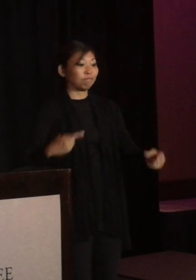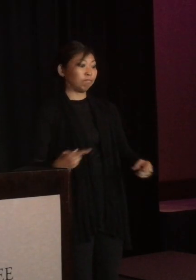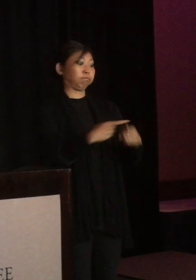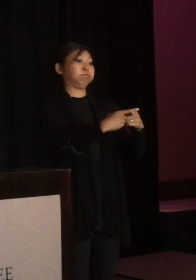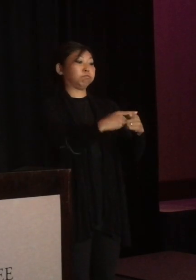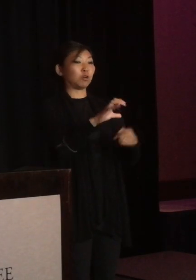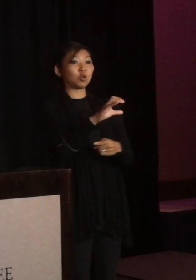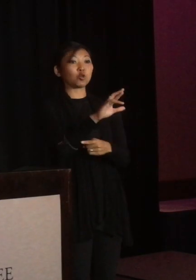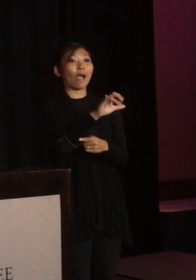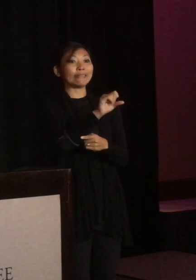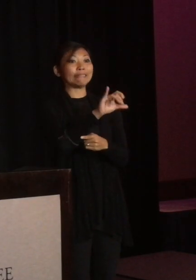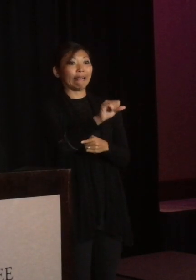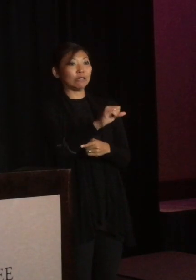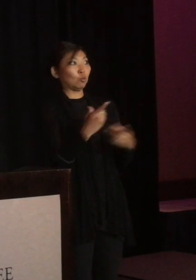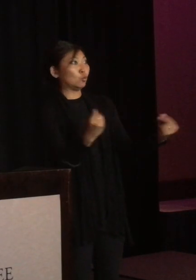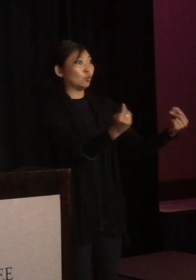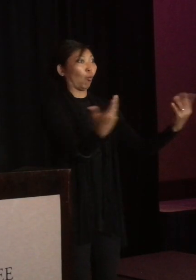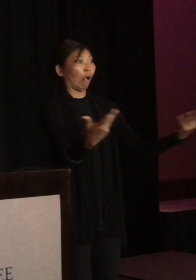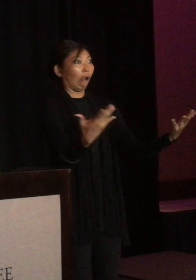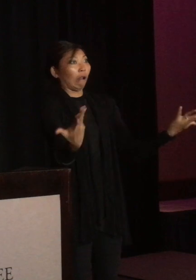crisis.